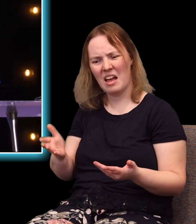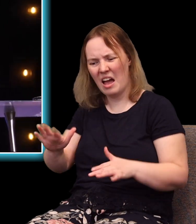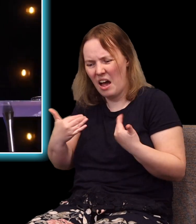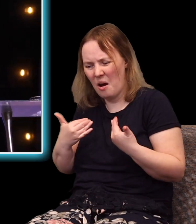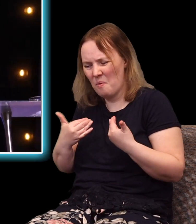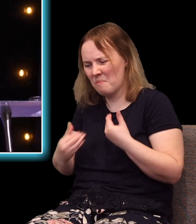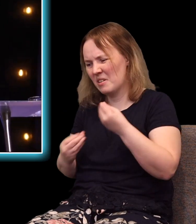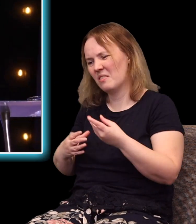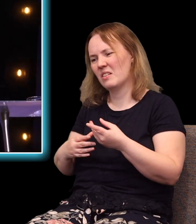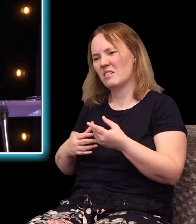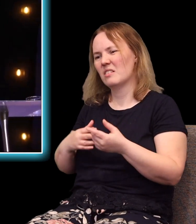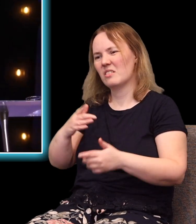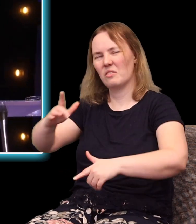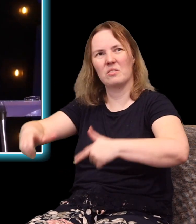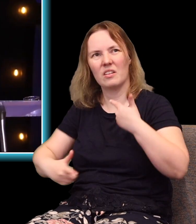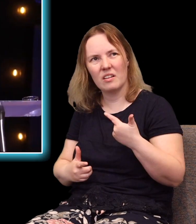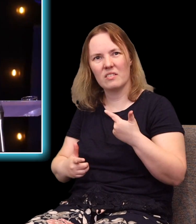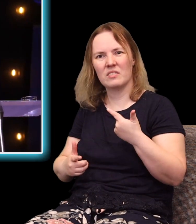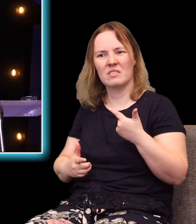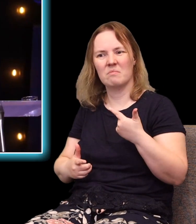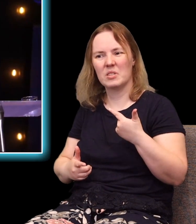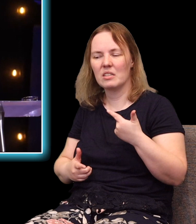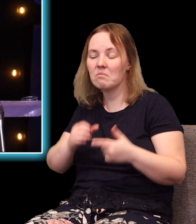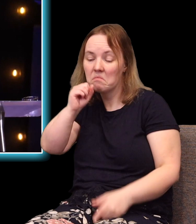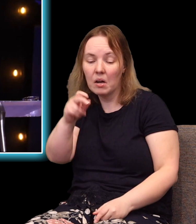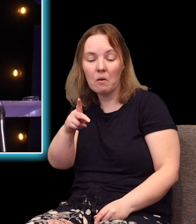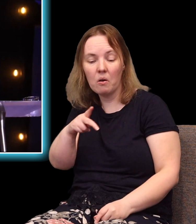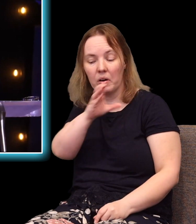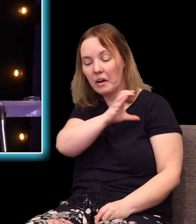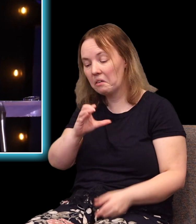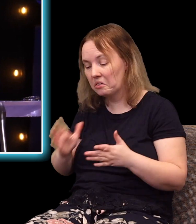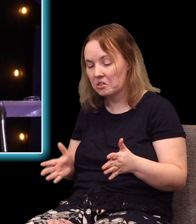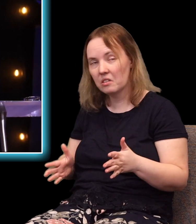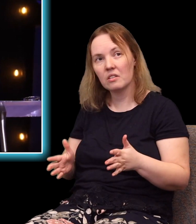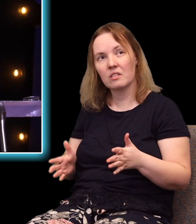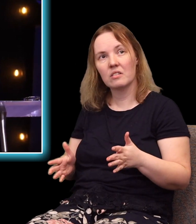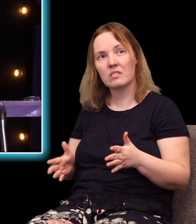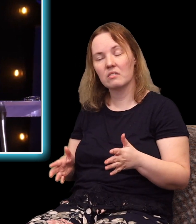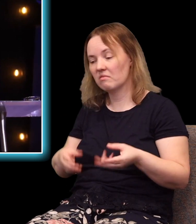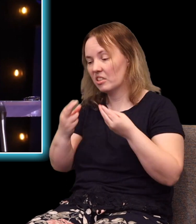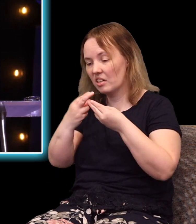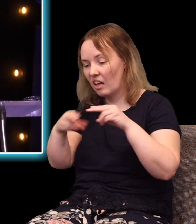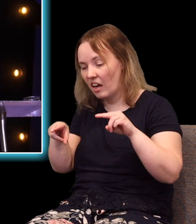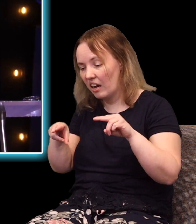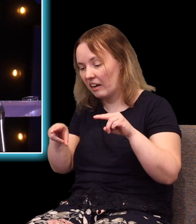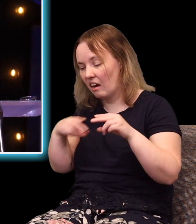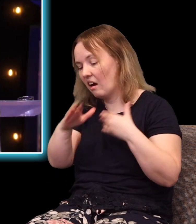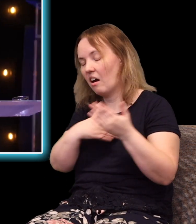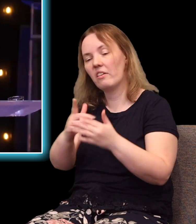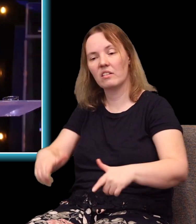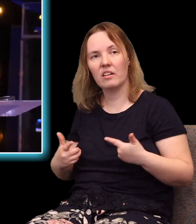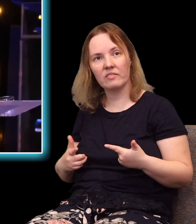right? I mean, how many of us go through life just being an ordinary, decent Christian? That's like being an ordinary, decent egg your entire